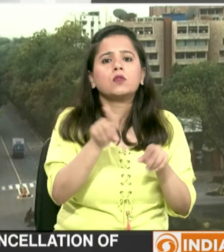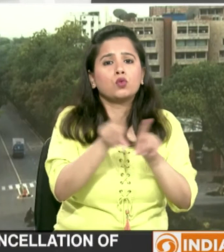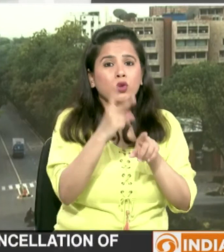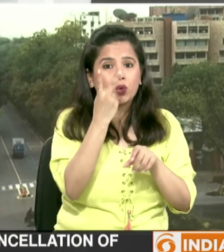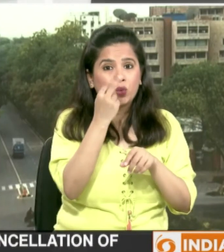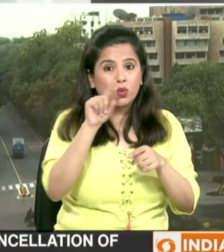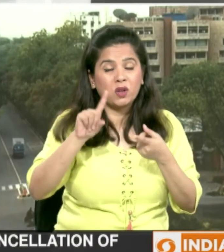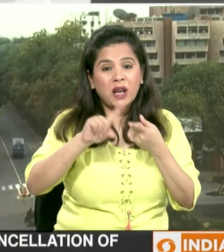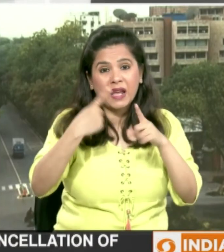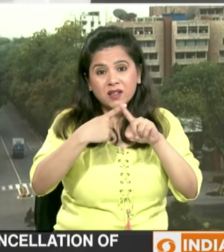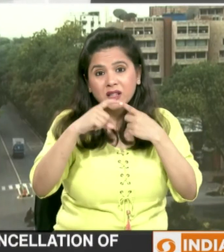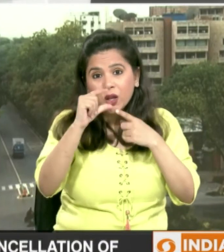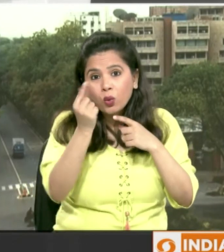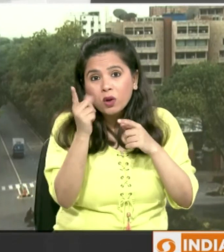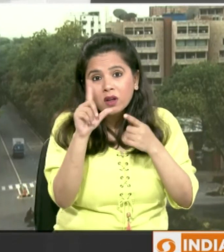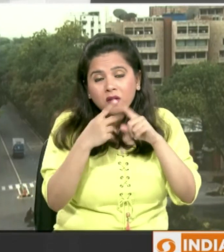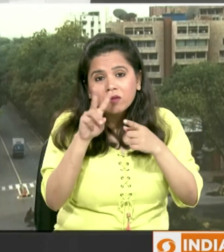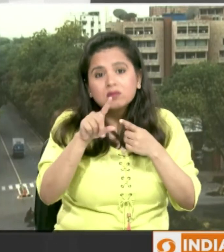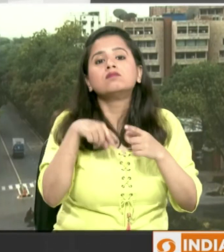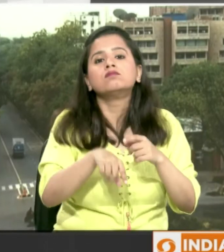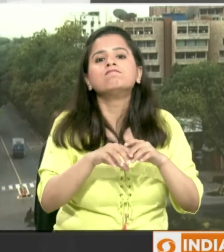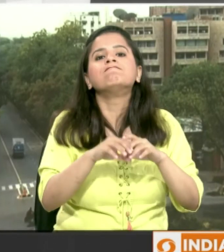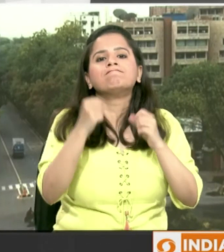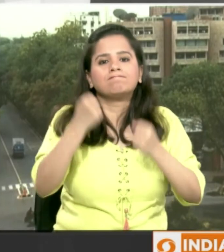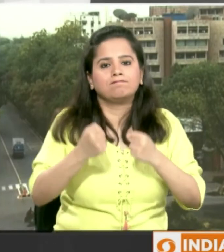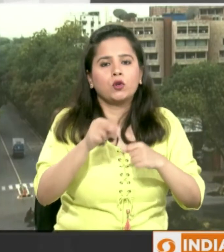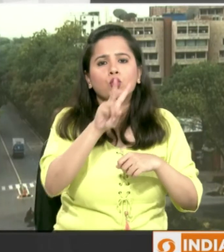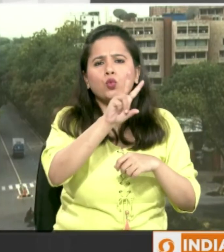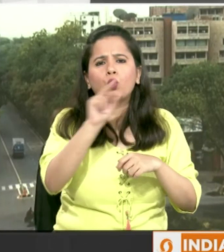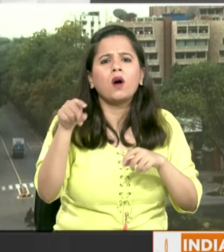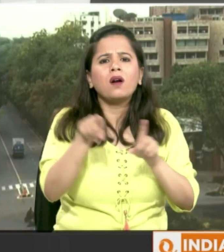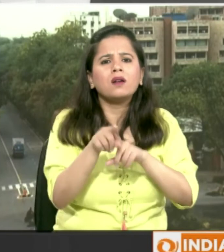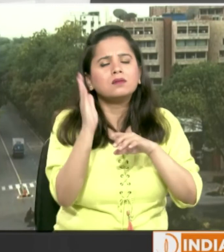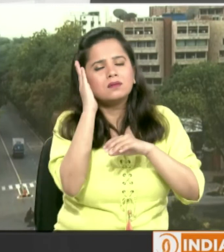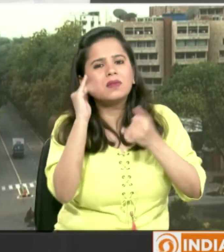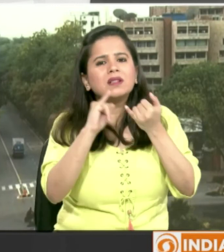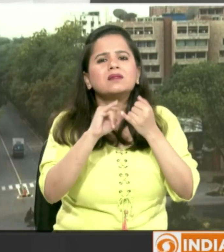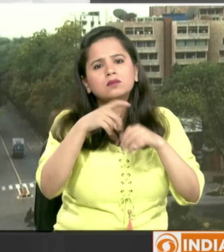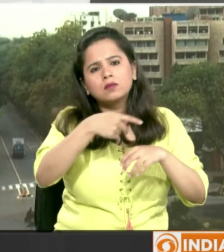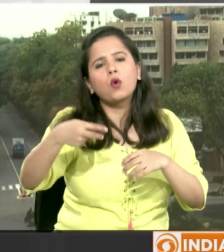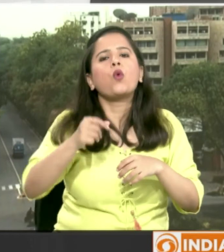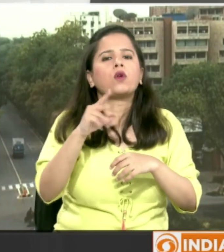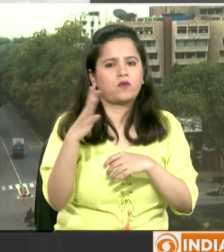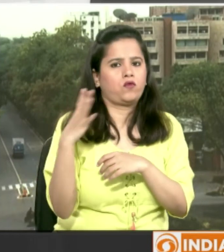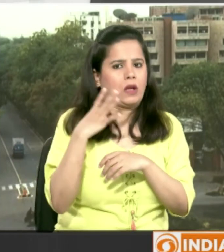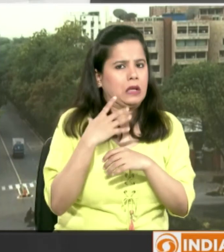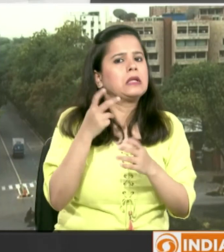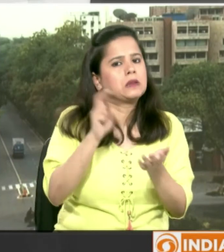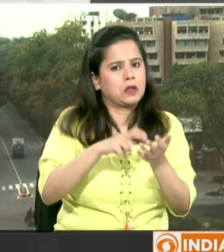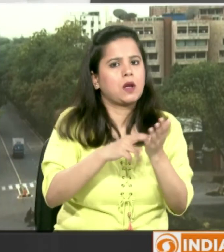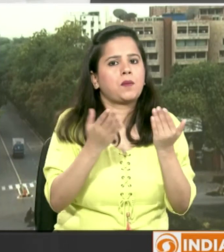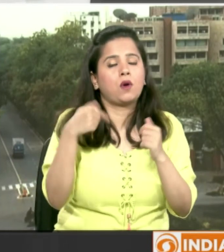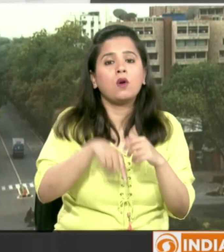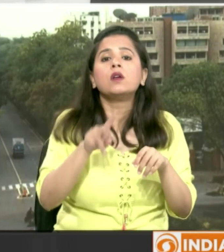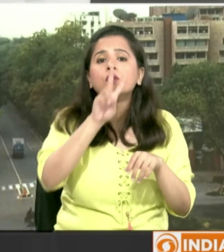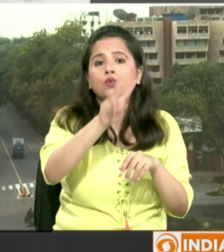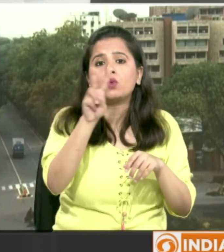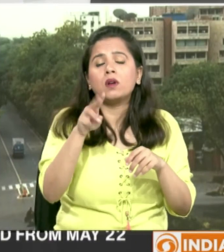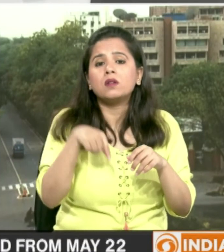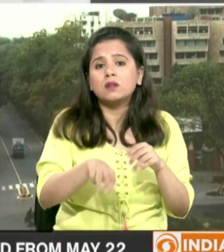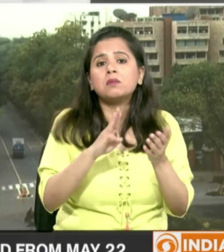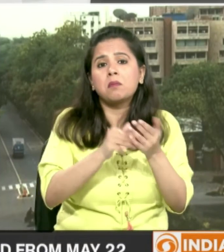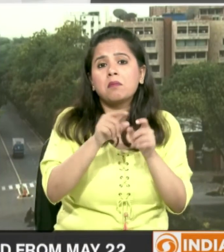for executive class and 200 tickets for the sleeper class. For the journey starting from the 22nd of this month, changes